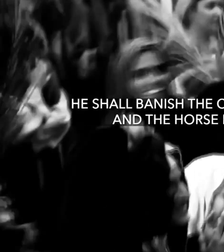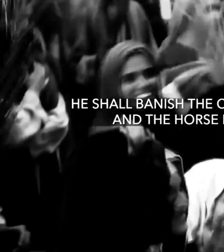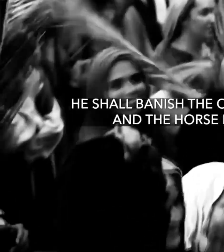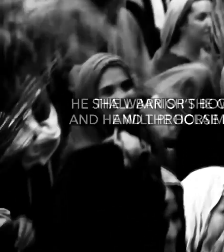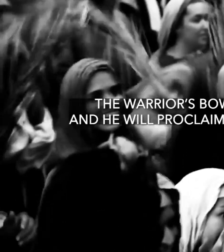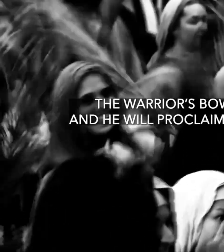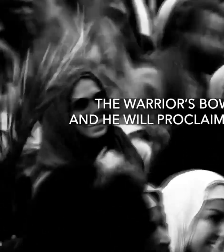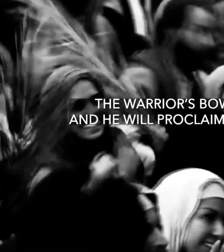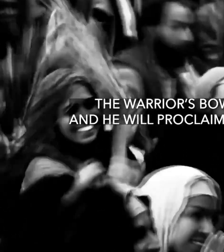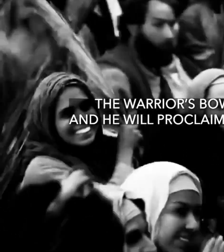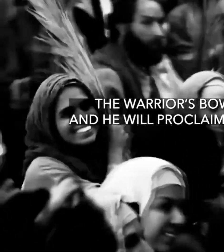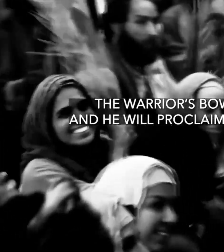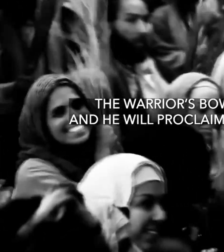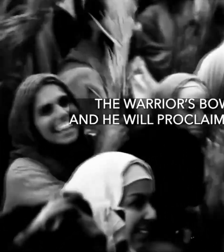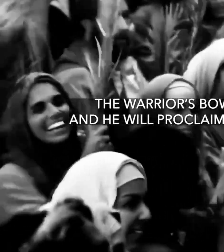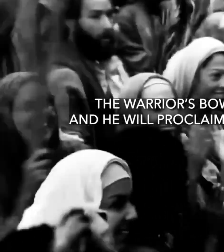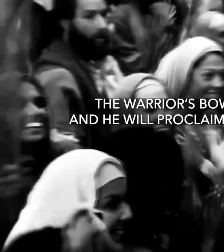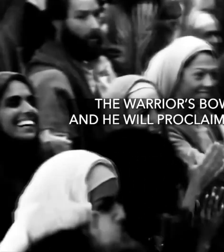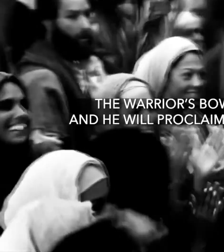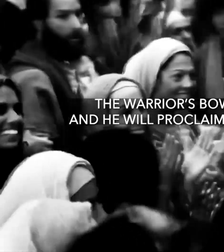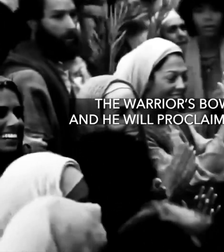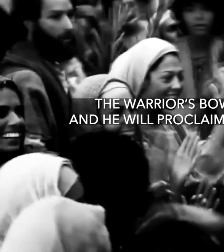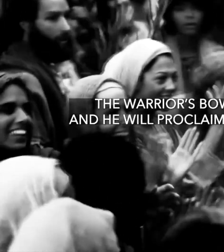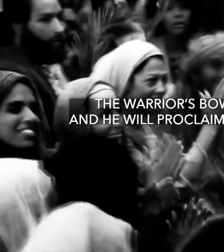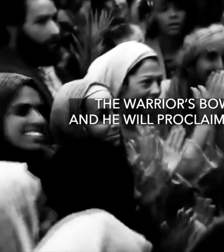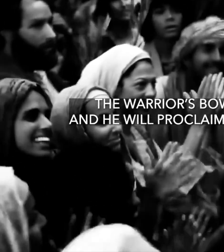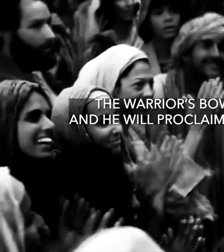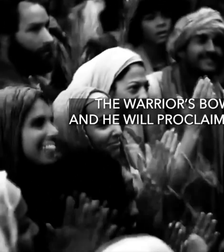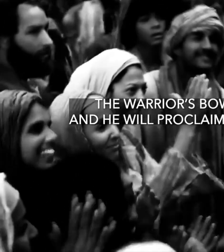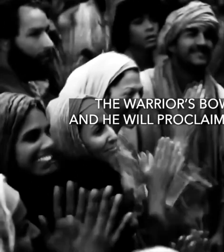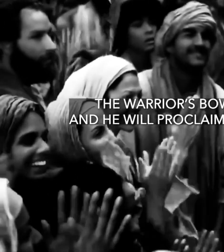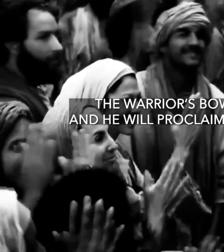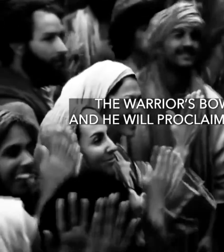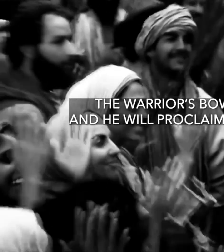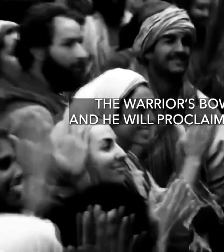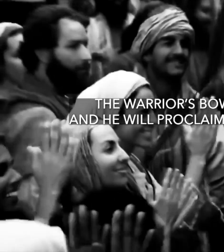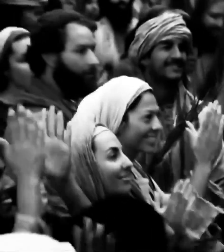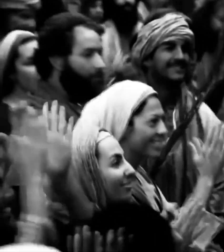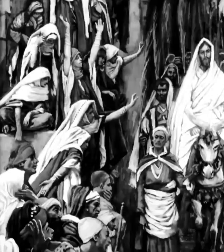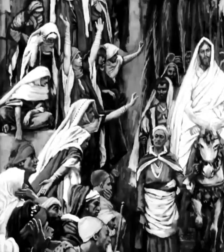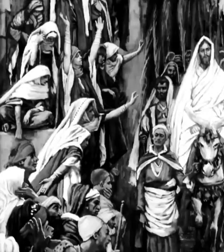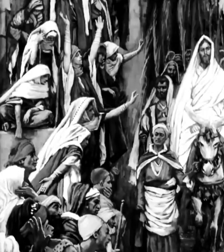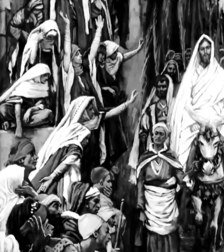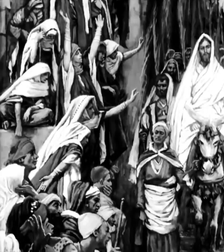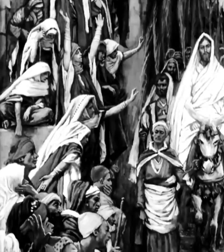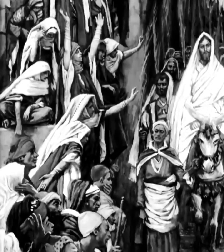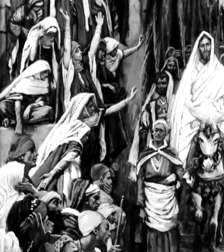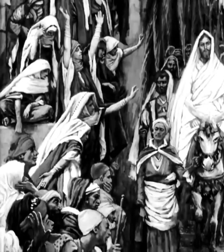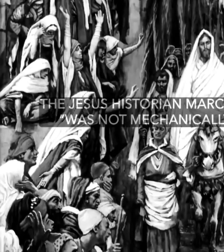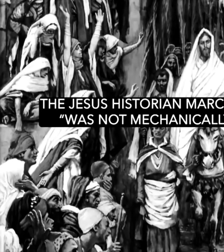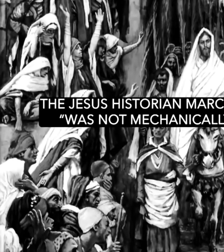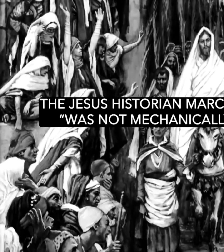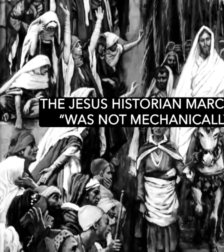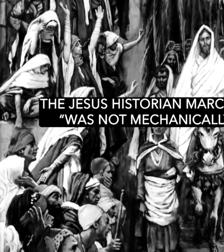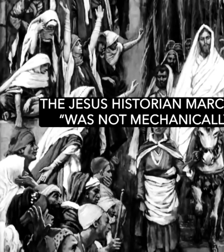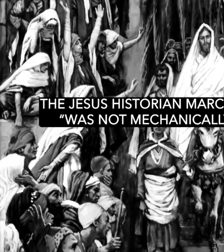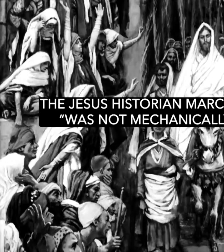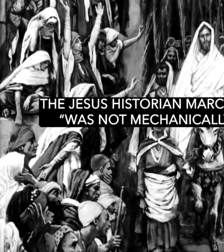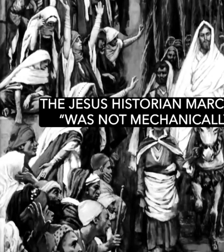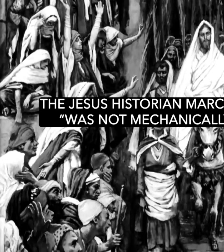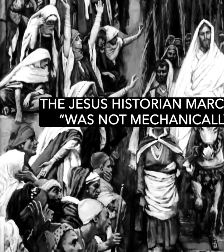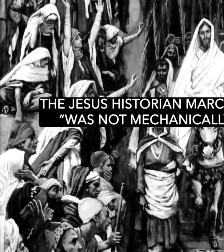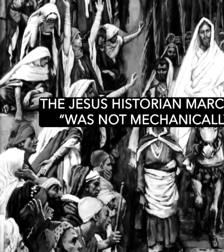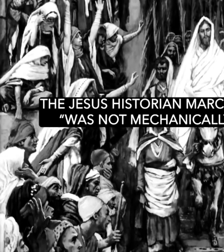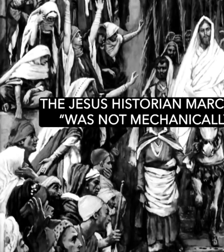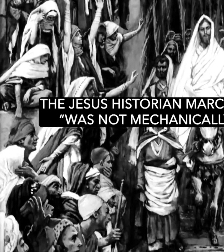Jerusalem. The warrior's bow will be banished, and he will proclaim peace to the nations." The